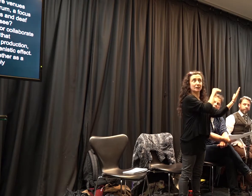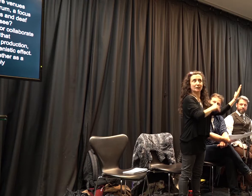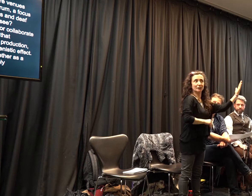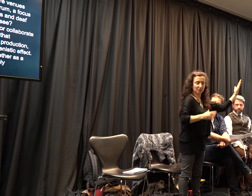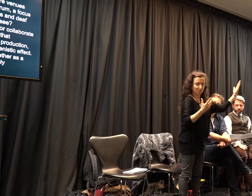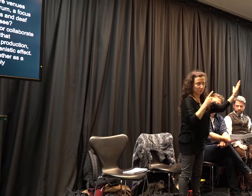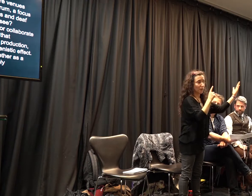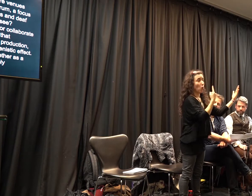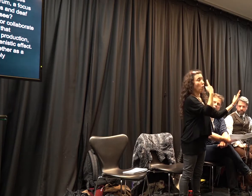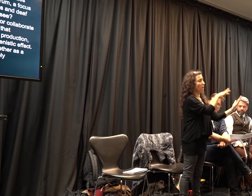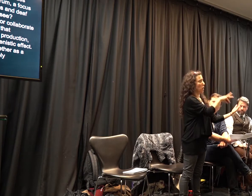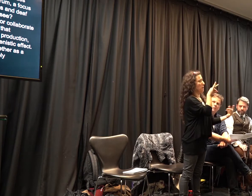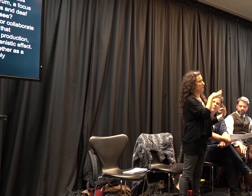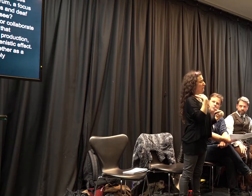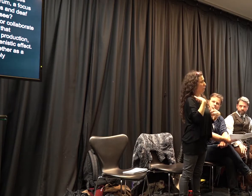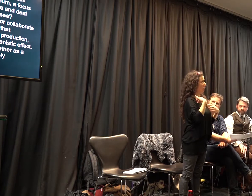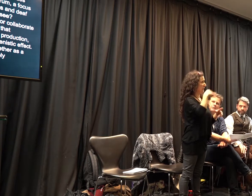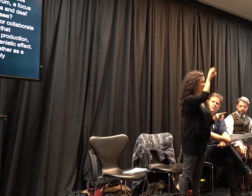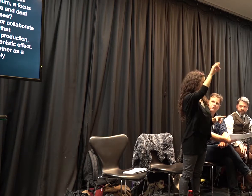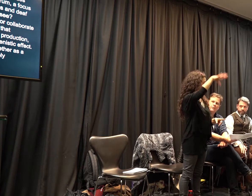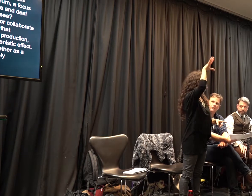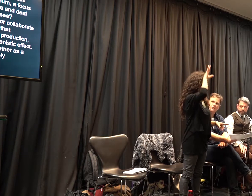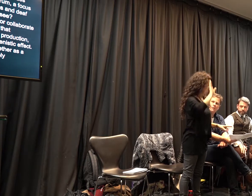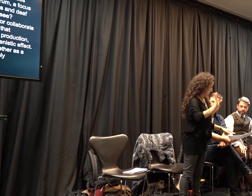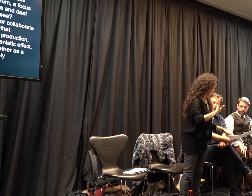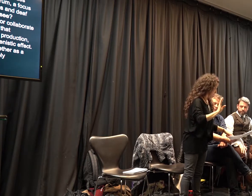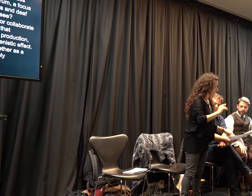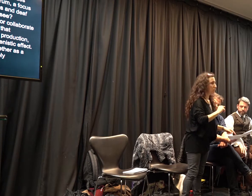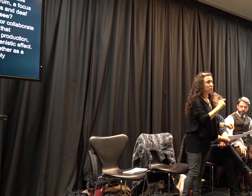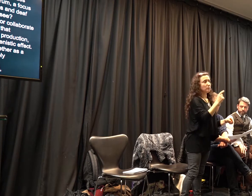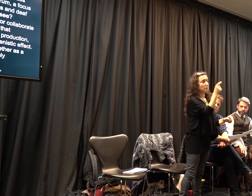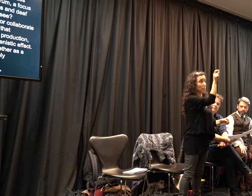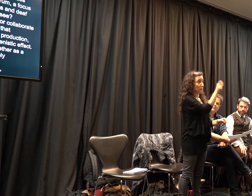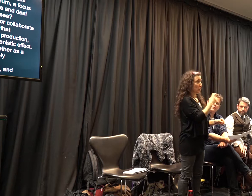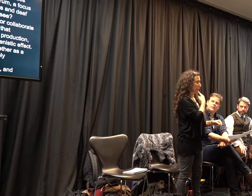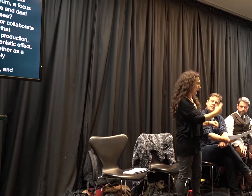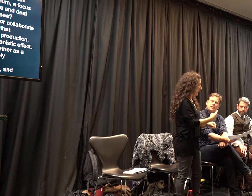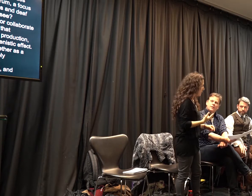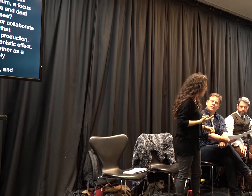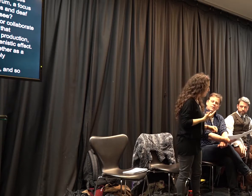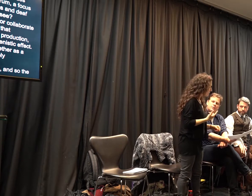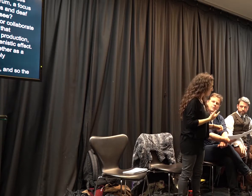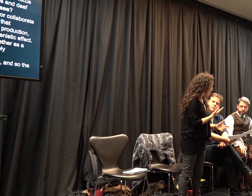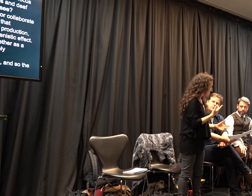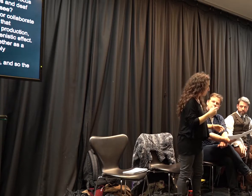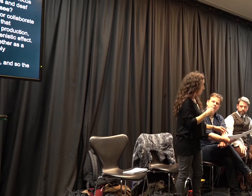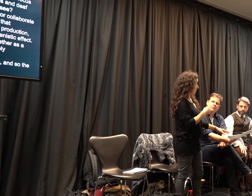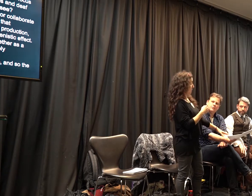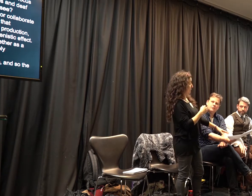As I said, I had 135 comments on this video, and so one comment I've got here that I thought I'd